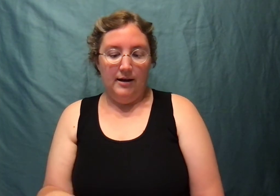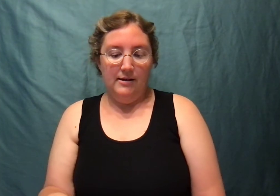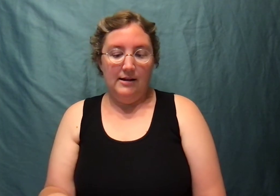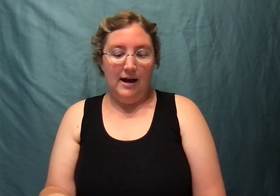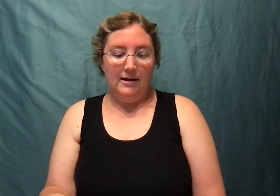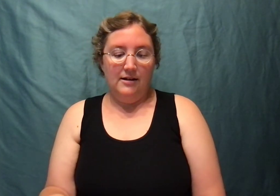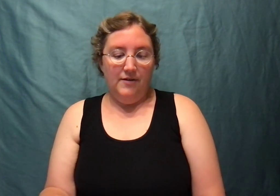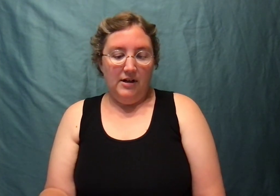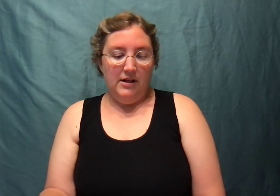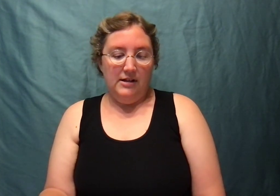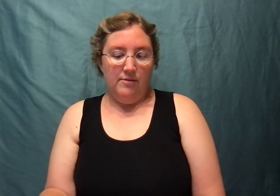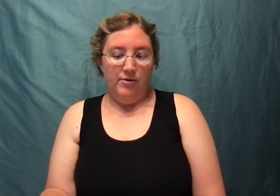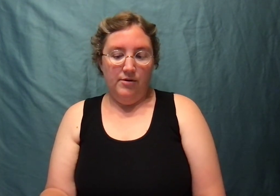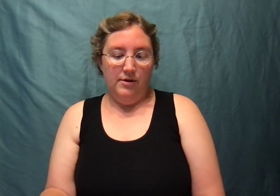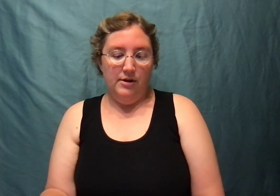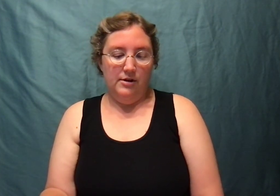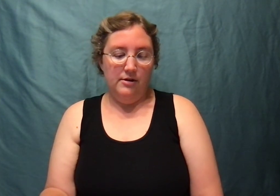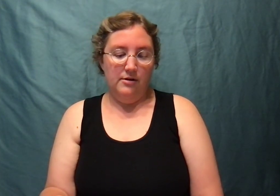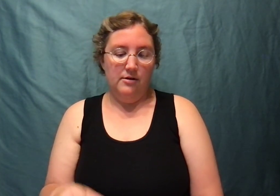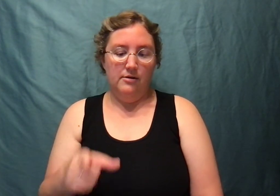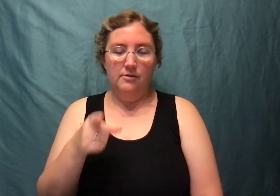Next, the activity example.